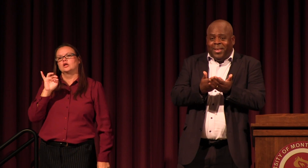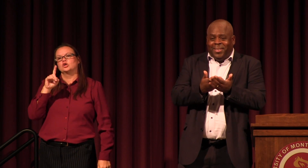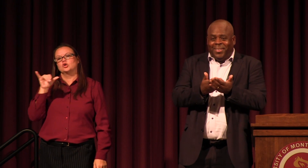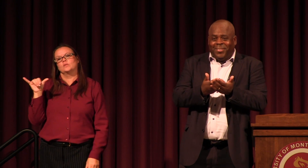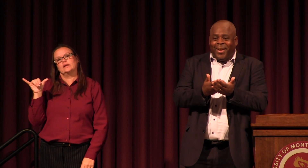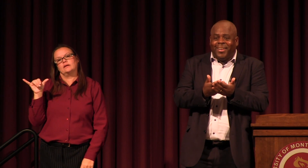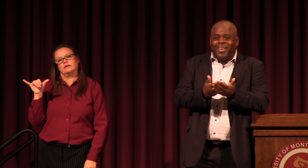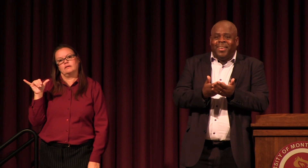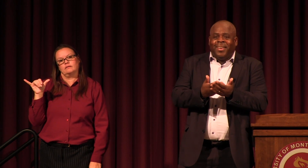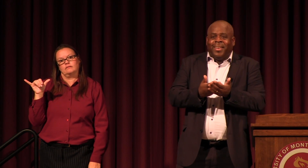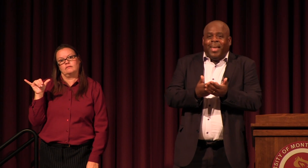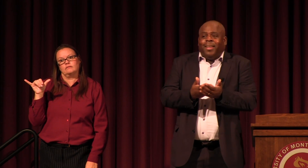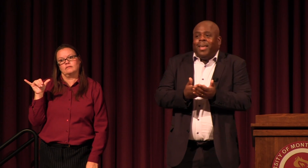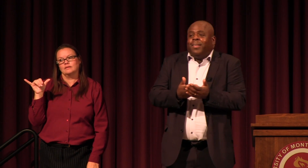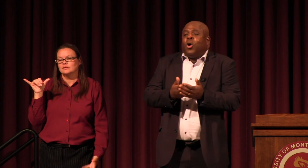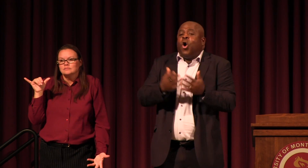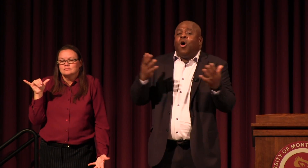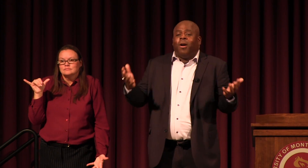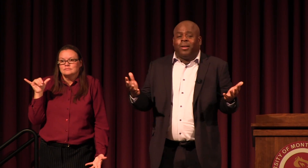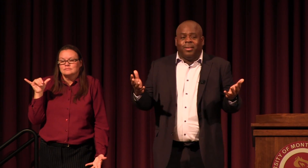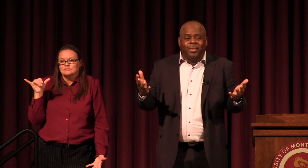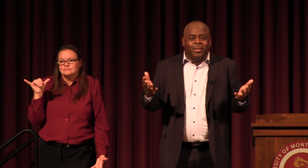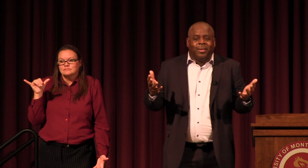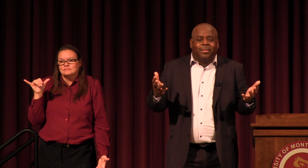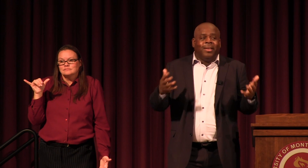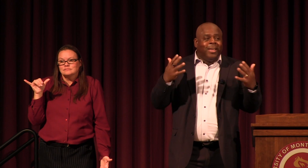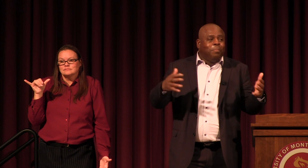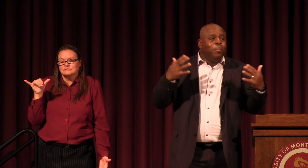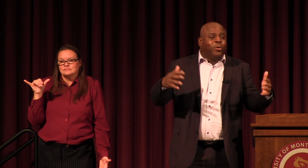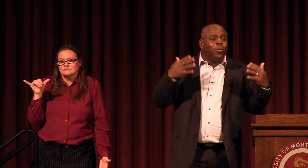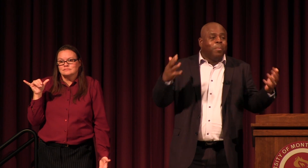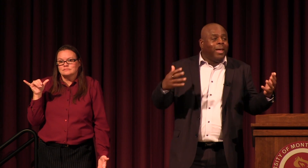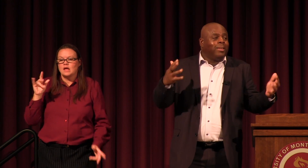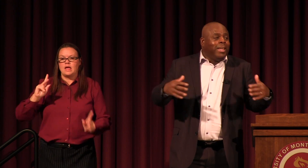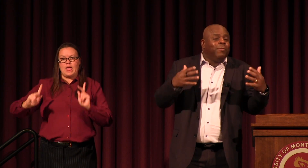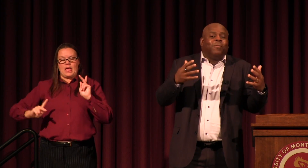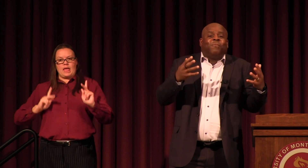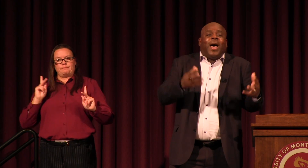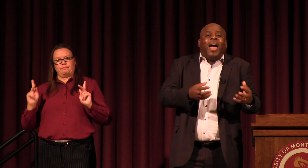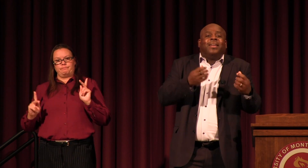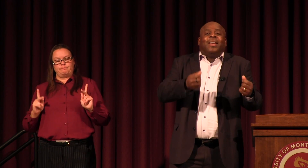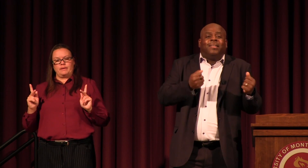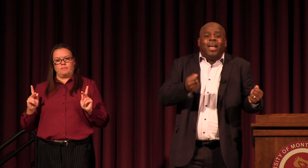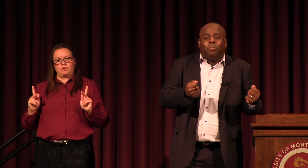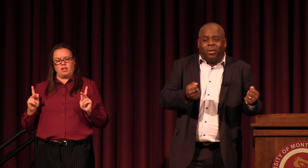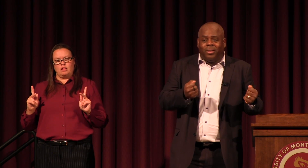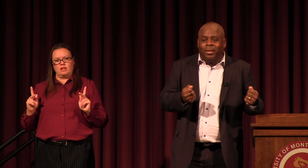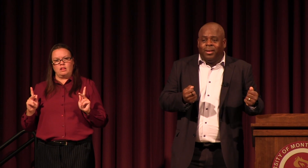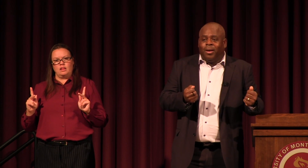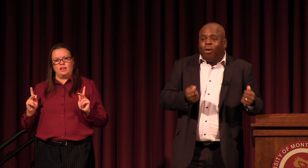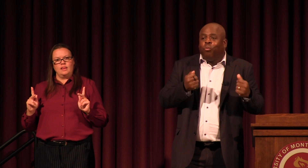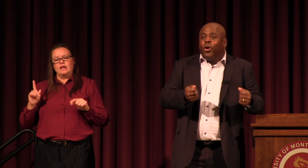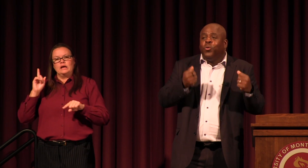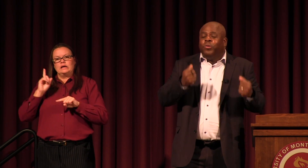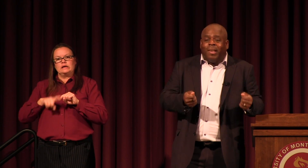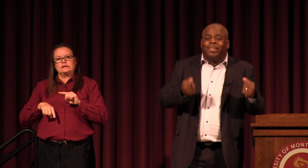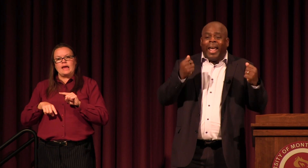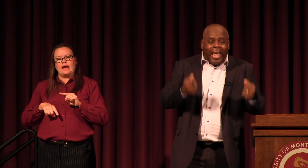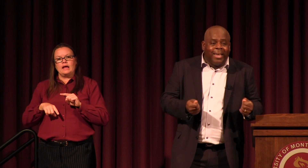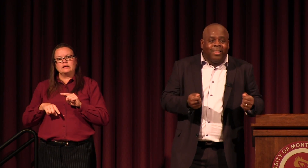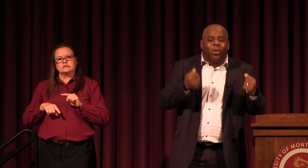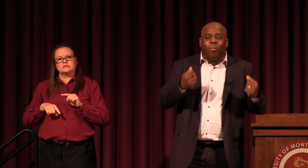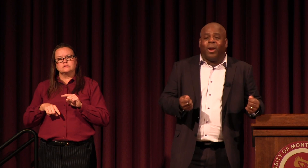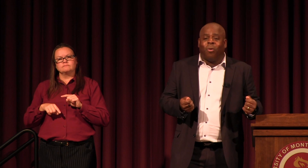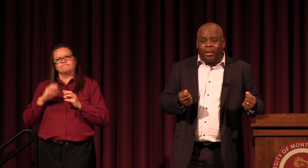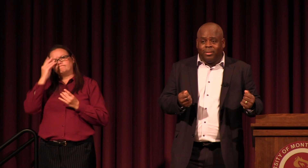says. And it's hard to get people to even find an example of where you just